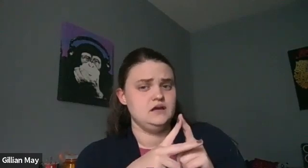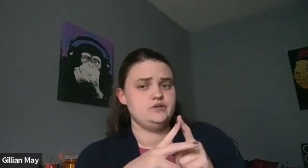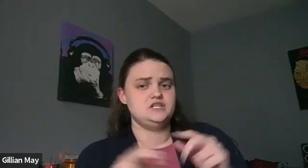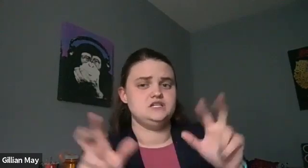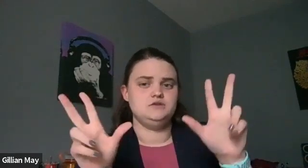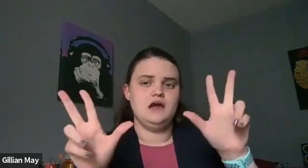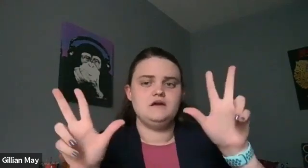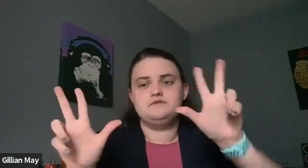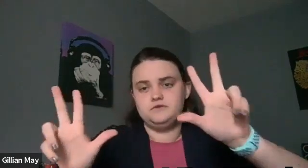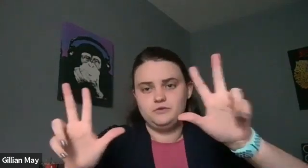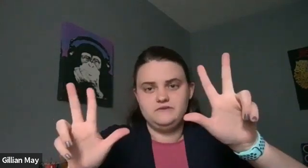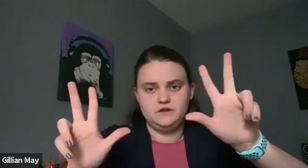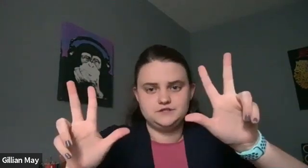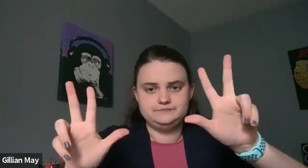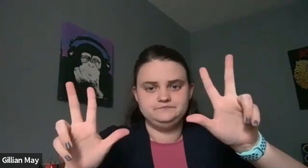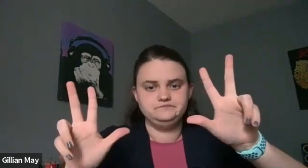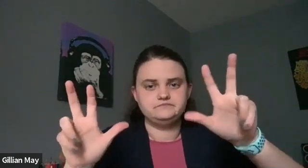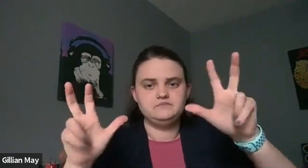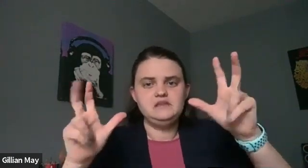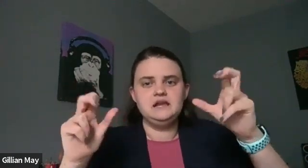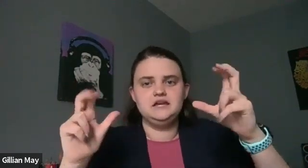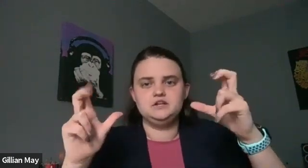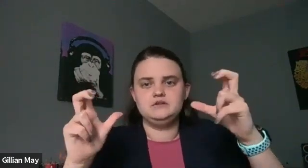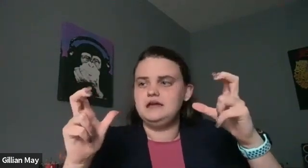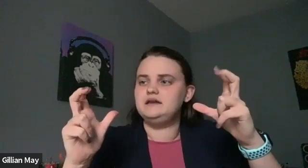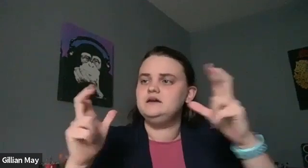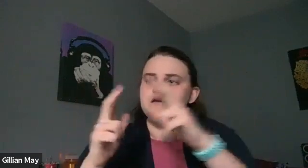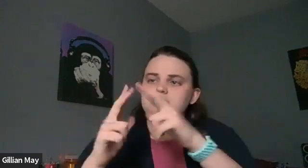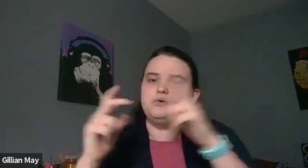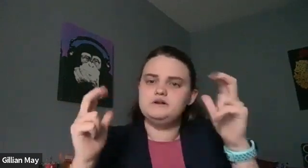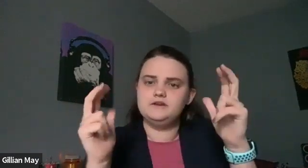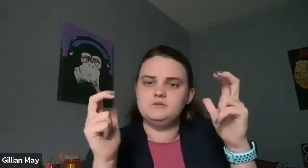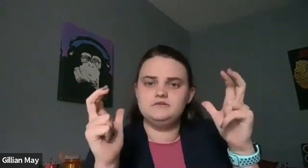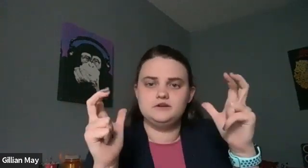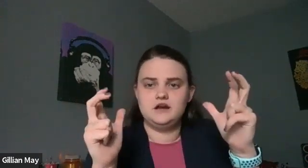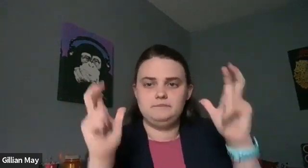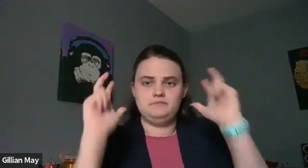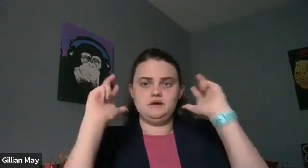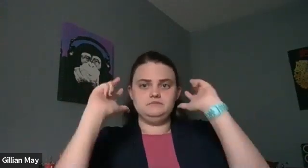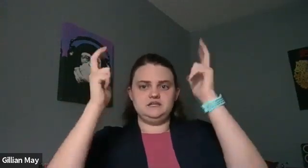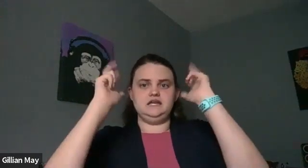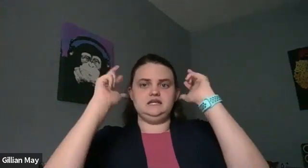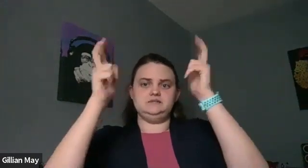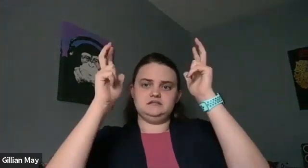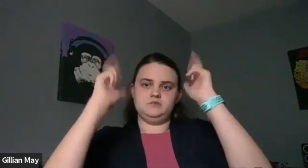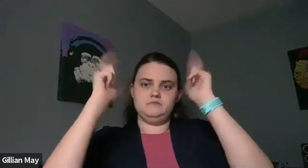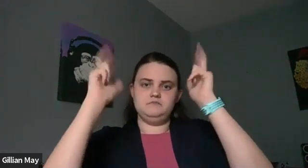which is you have your 3 fingers and you're like pointer finger and middle finger kind of bumped, and it's basketball.